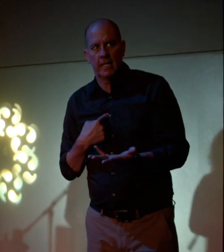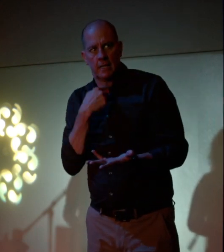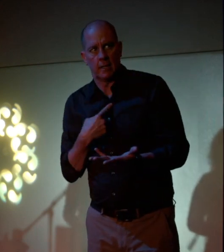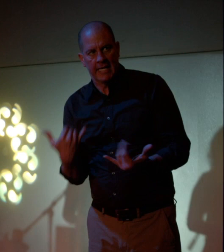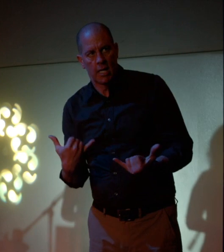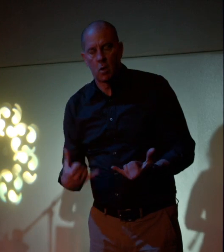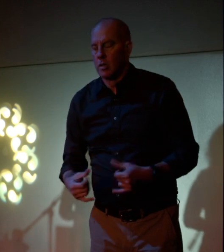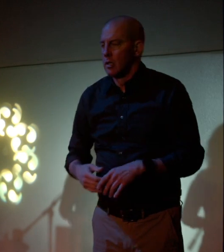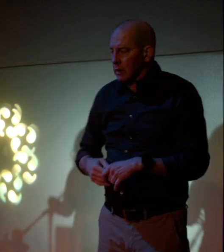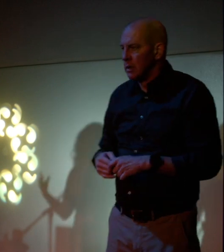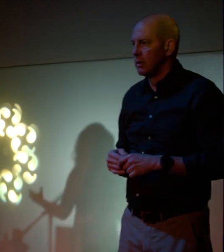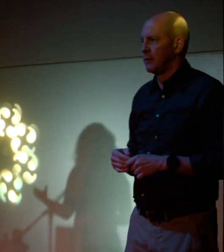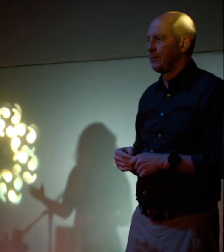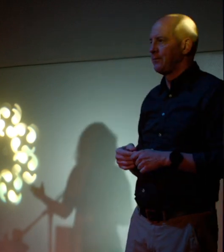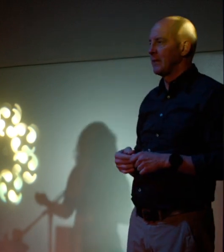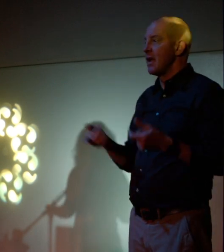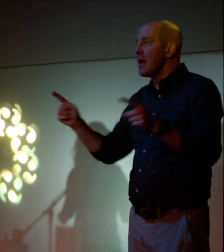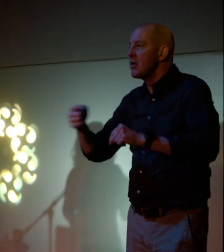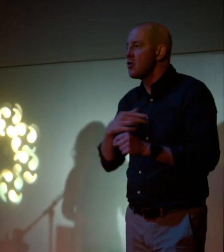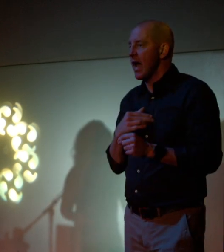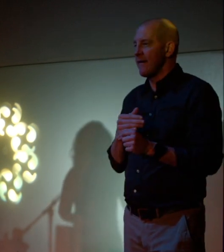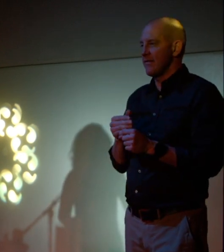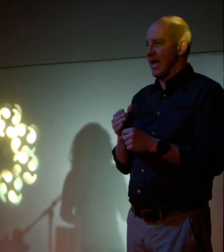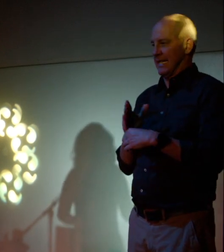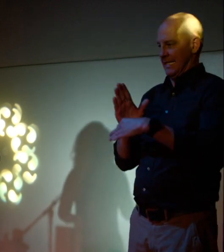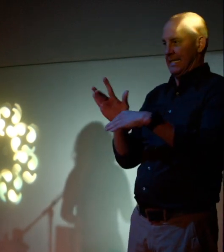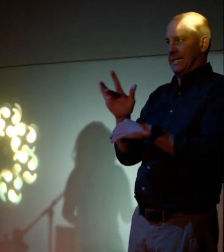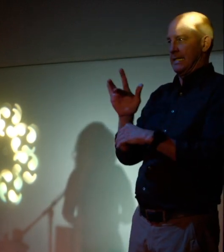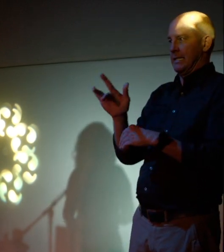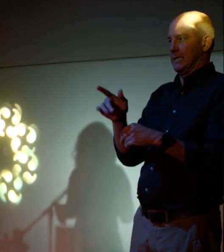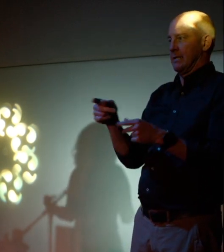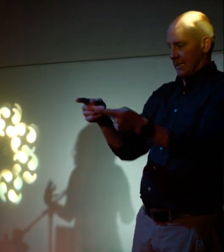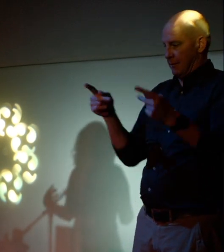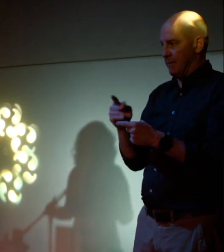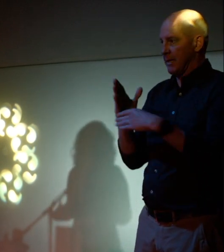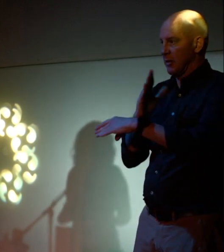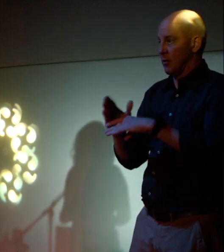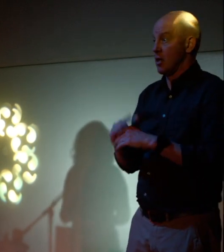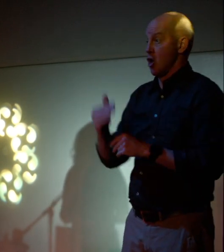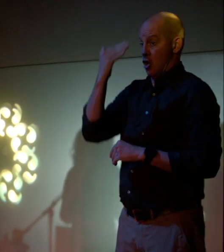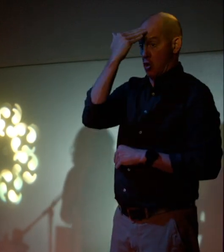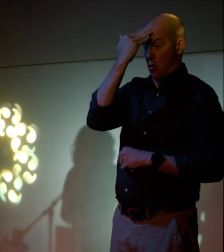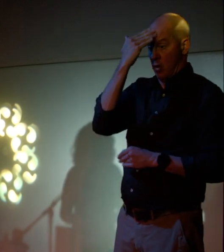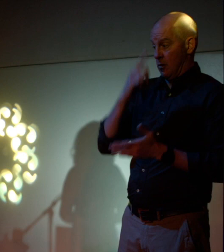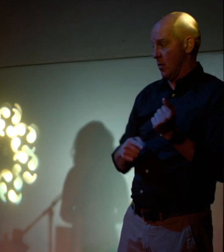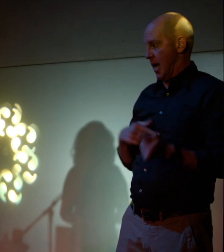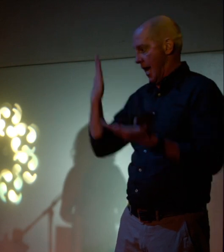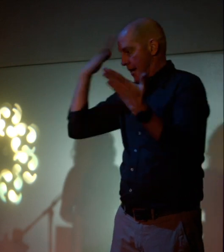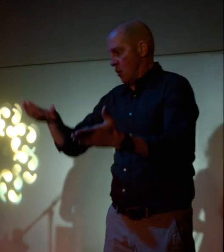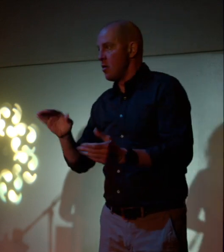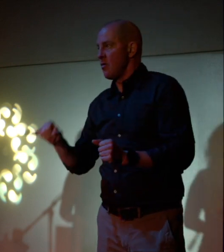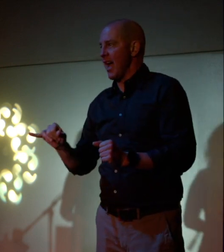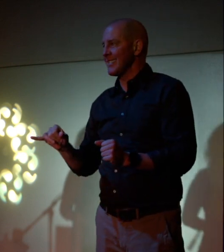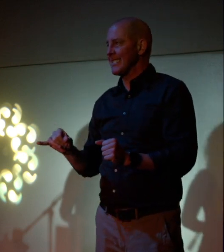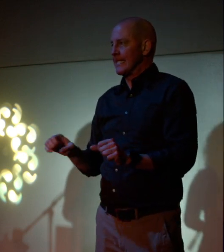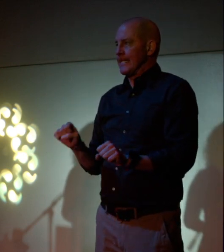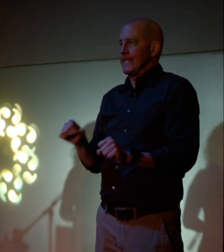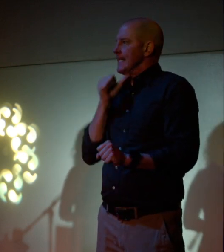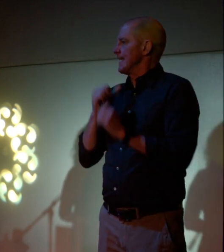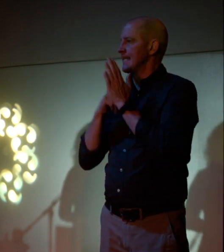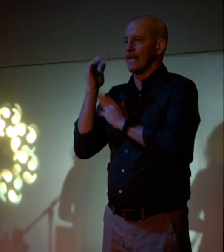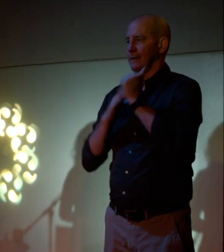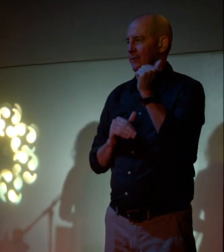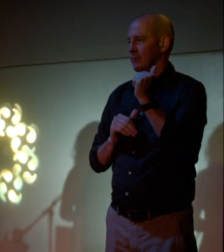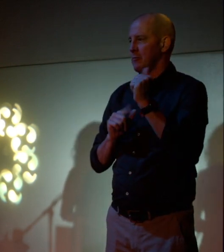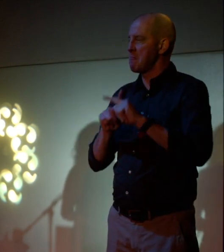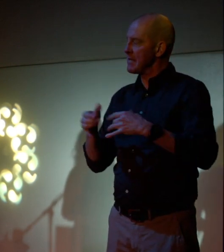The idea assumes that the middle ground between knowing that you don't know is inherently unpleasant rather than pleasurable, but that somewhat